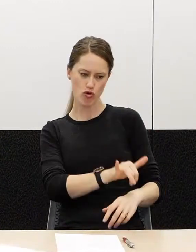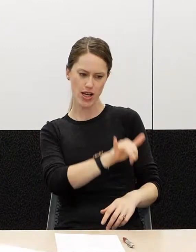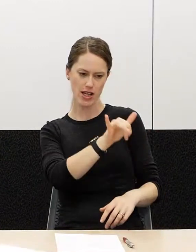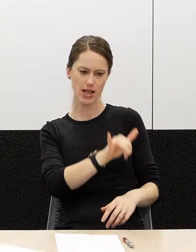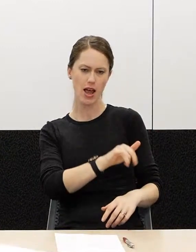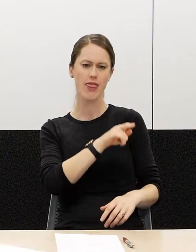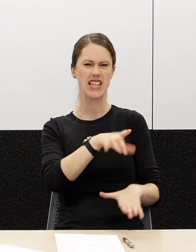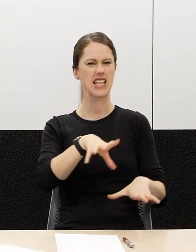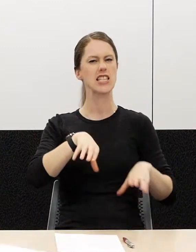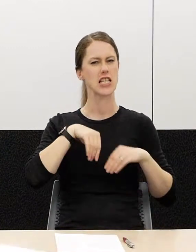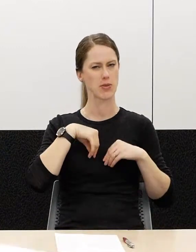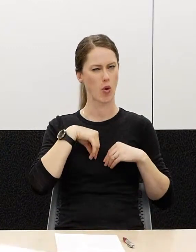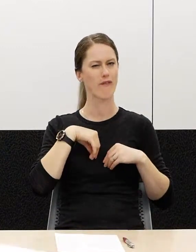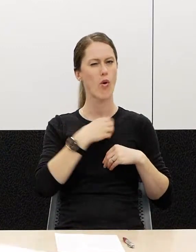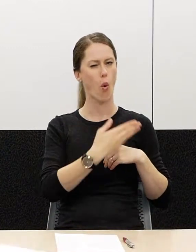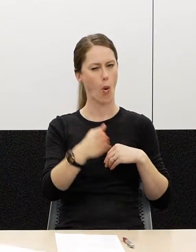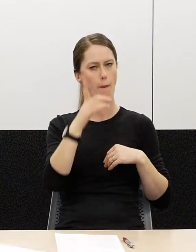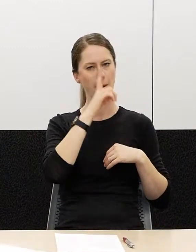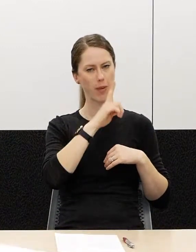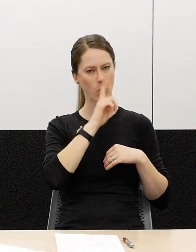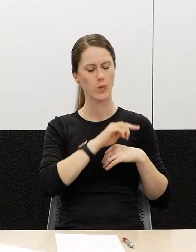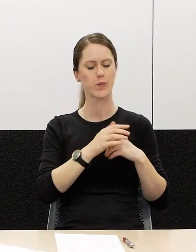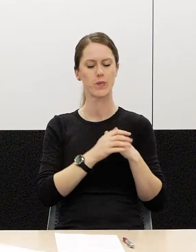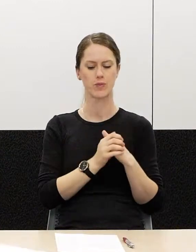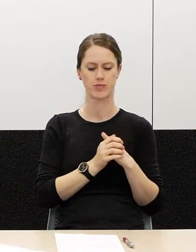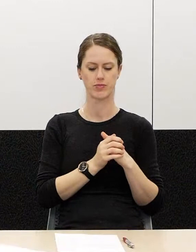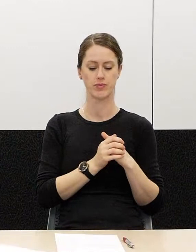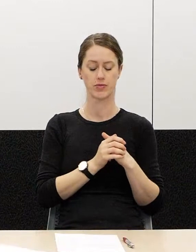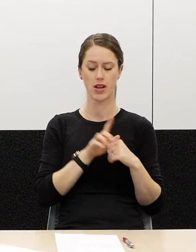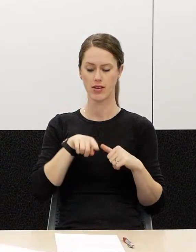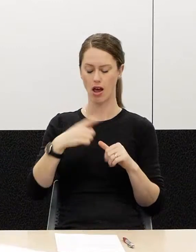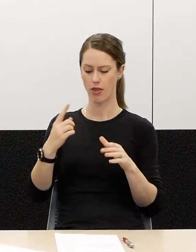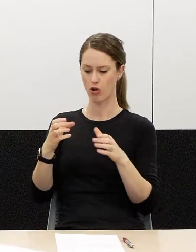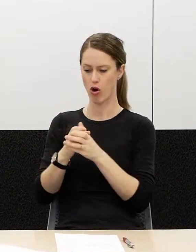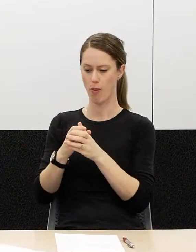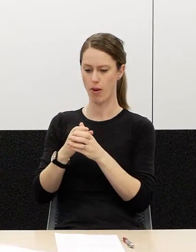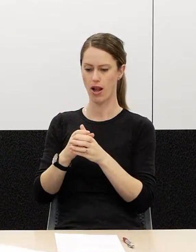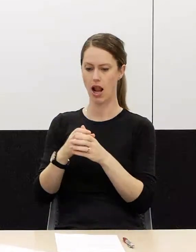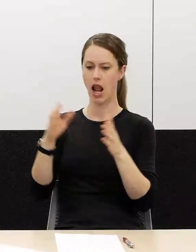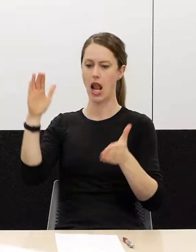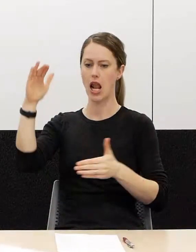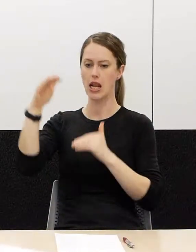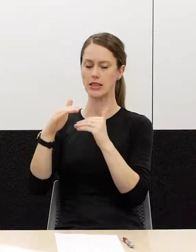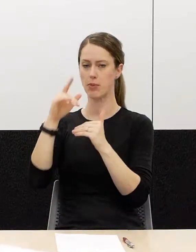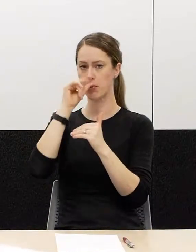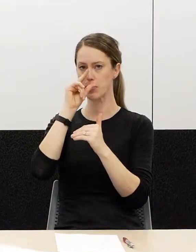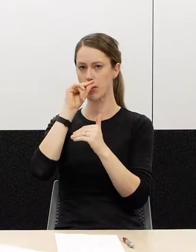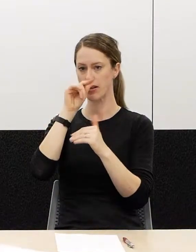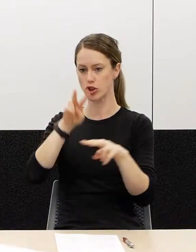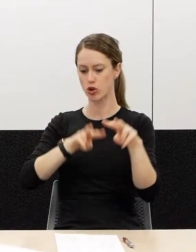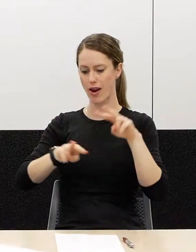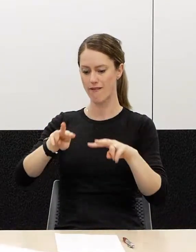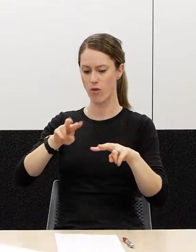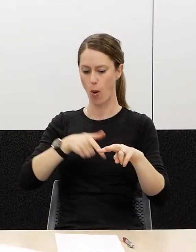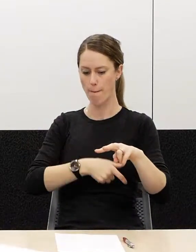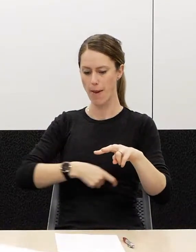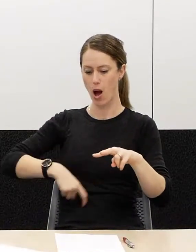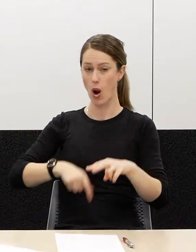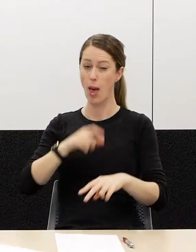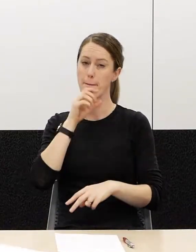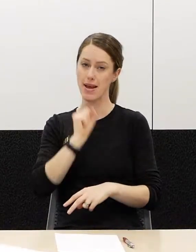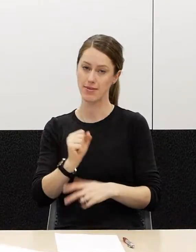that's acceptable to all populations. The other group that are less likely to be screened for bowel screening are